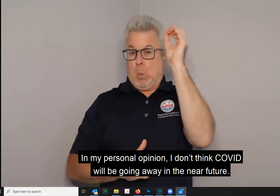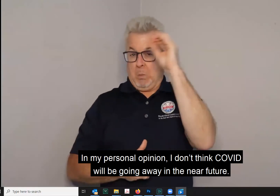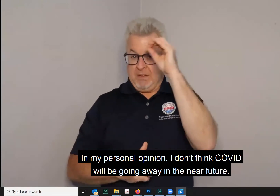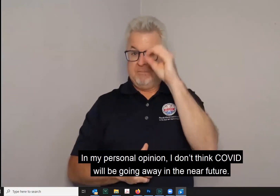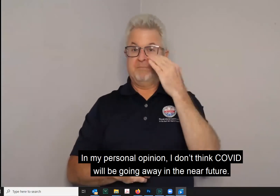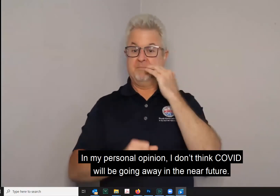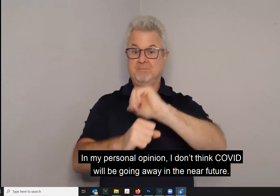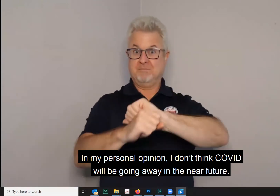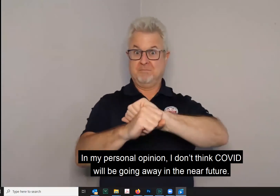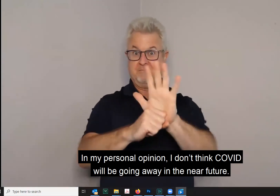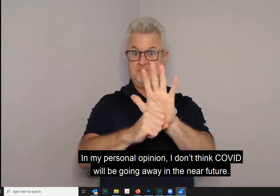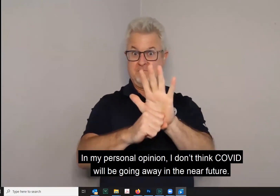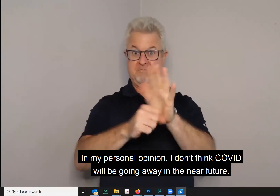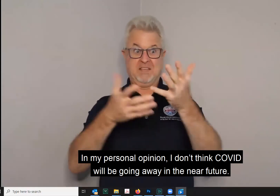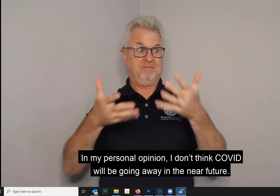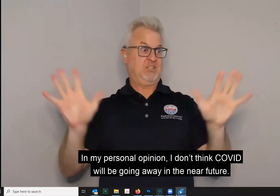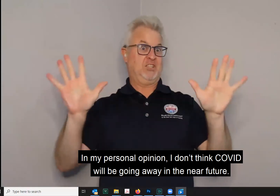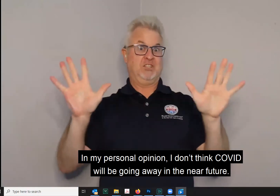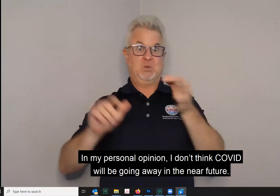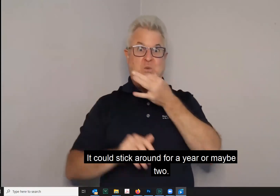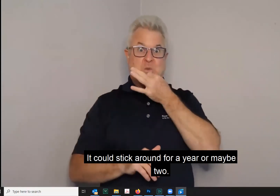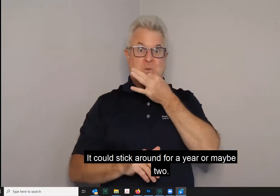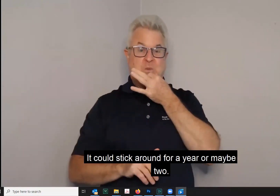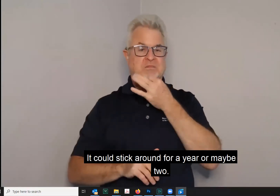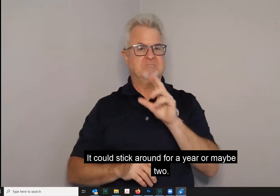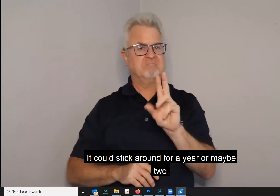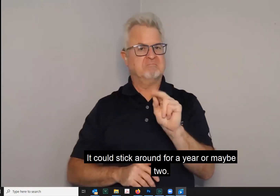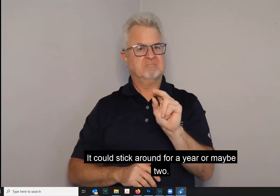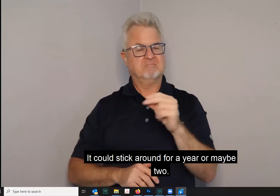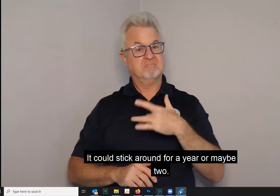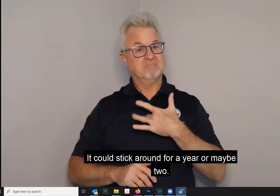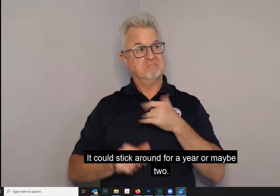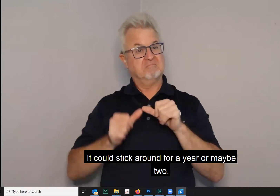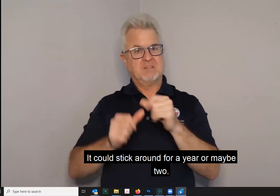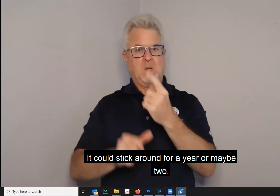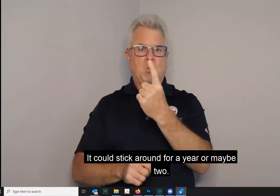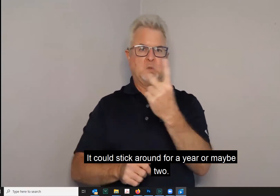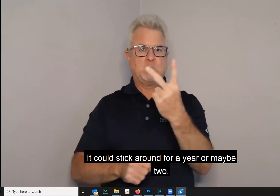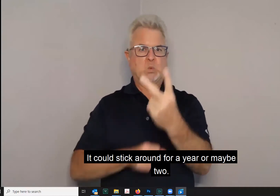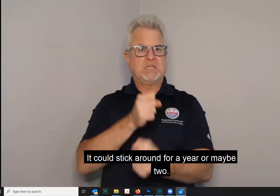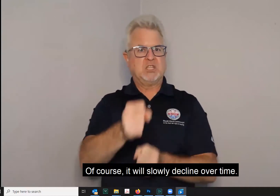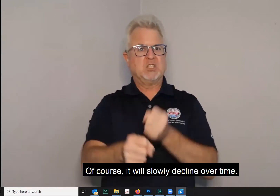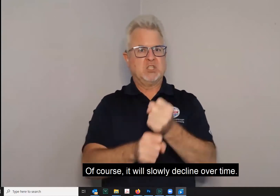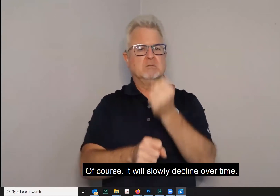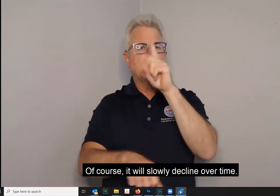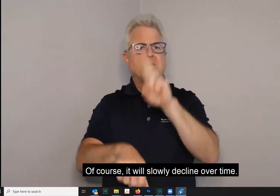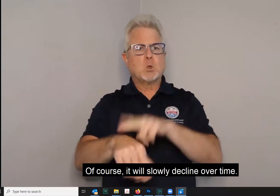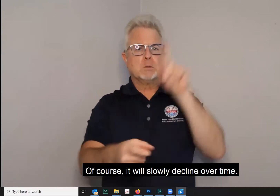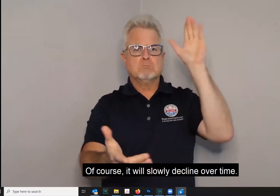In my personal opinion, I don't think COVID will be going away anytime soon. I think it could stick around for